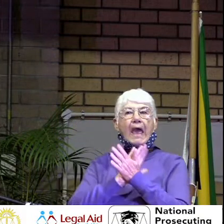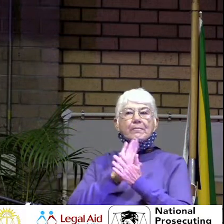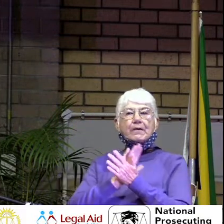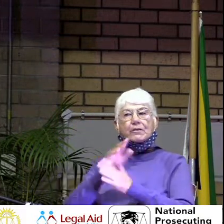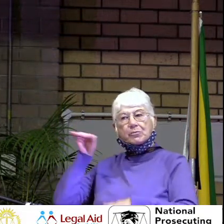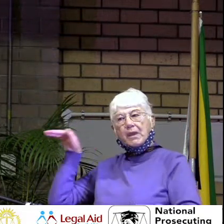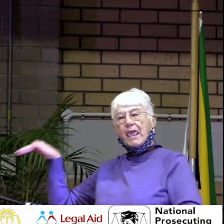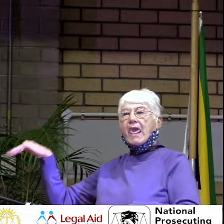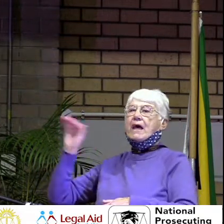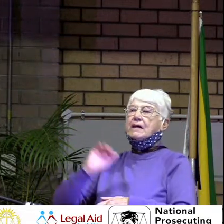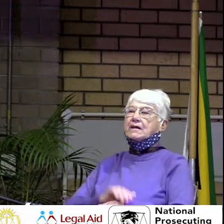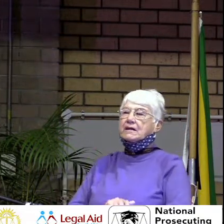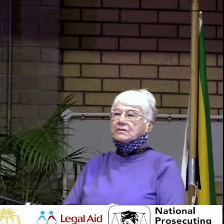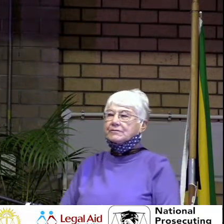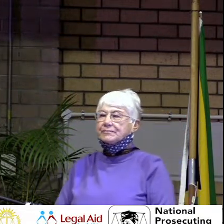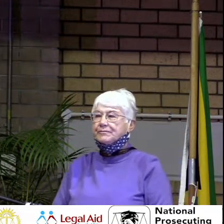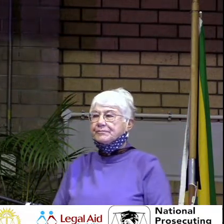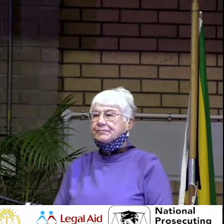here